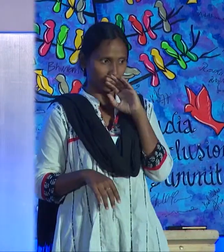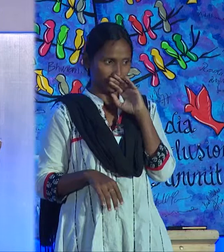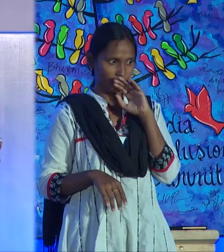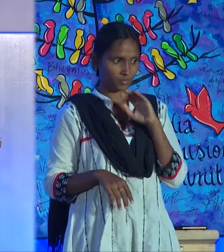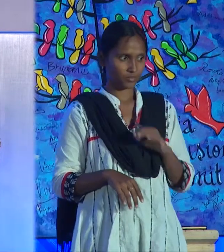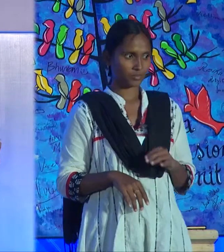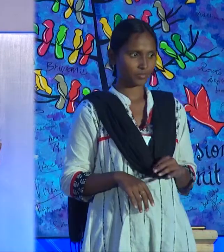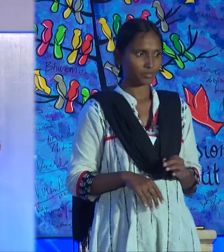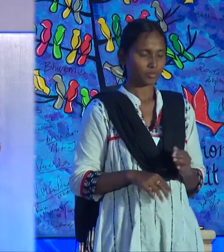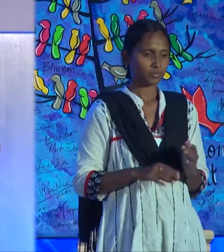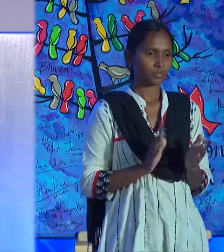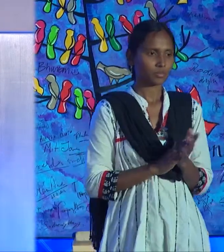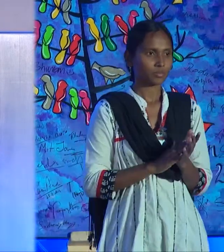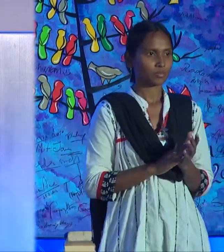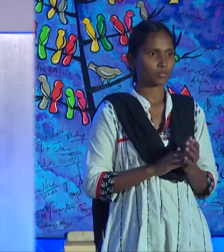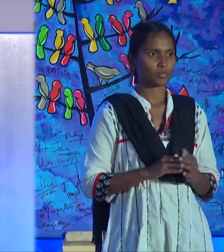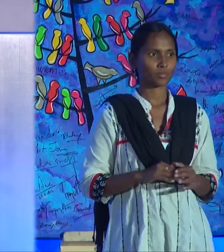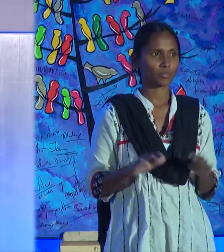Wow.